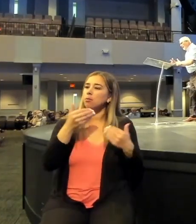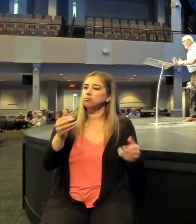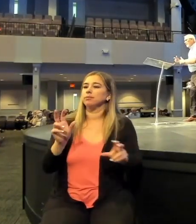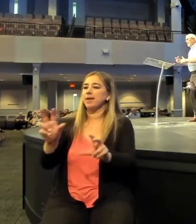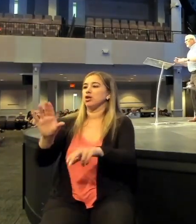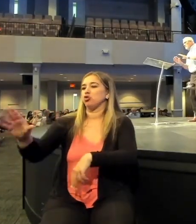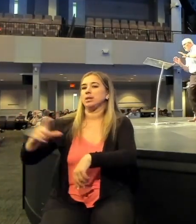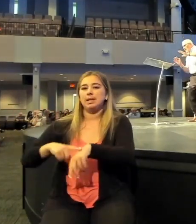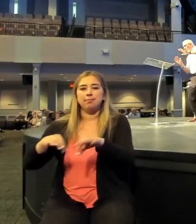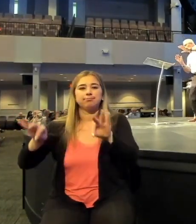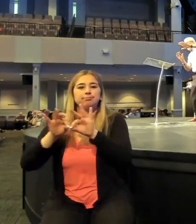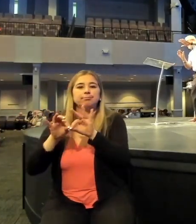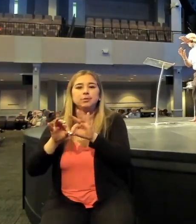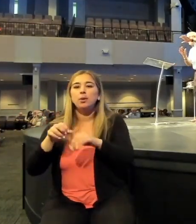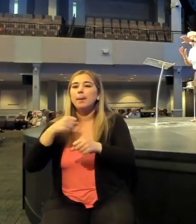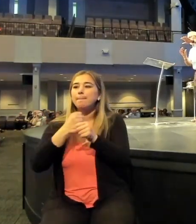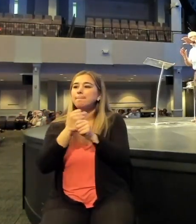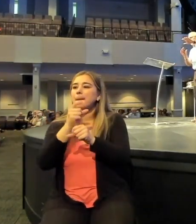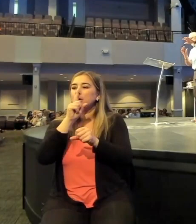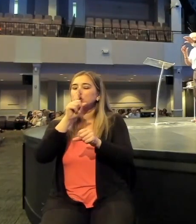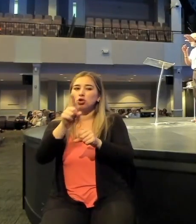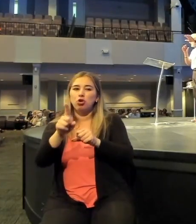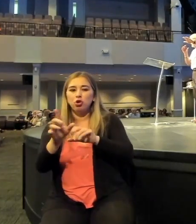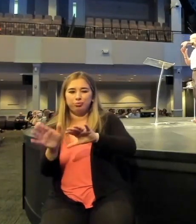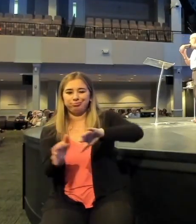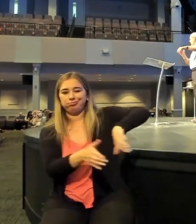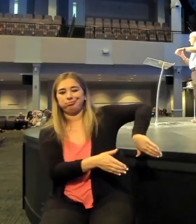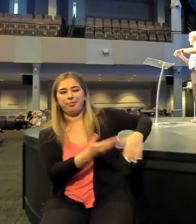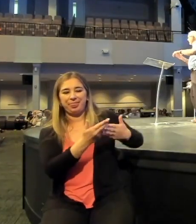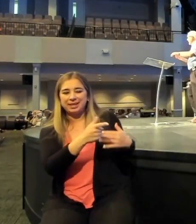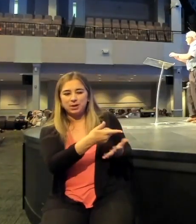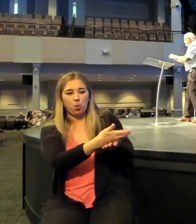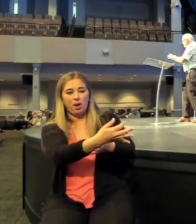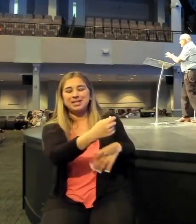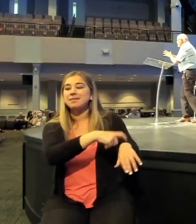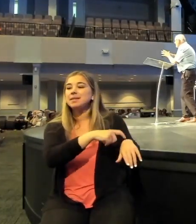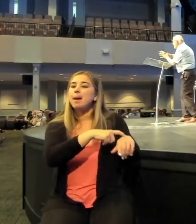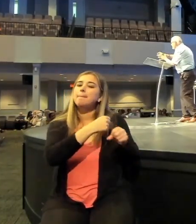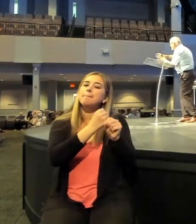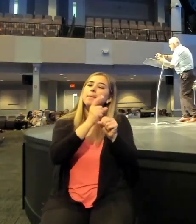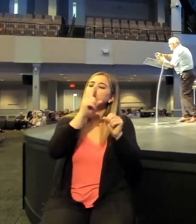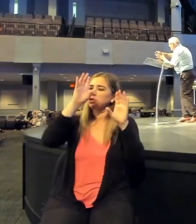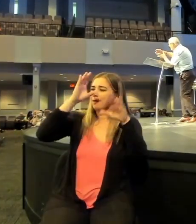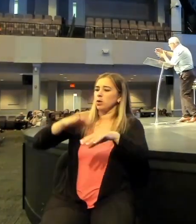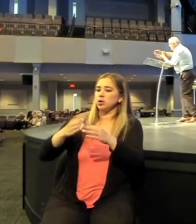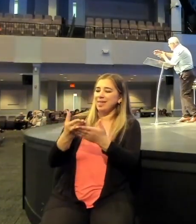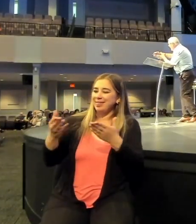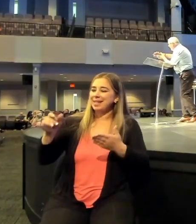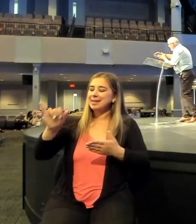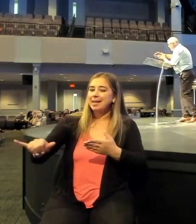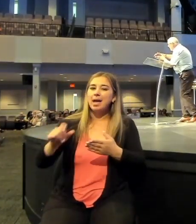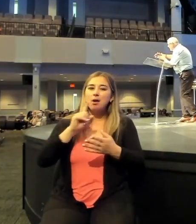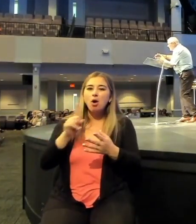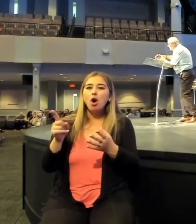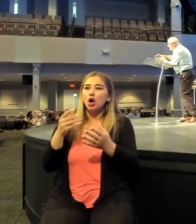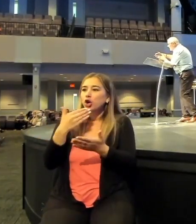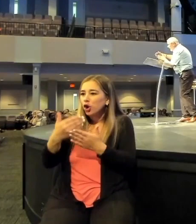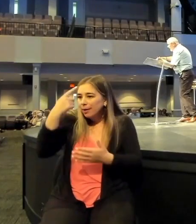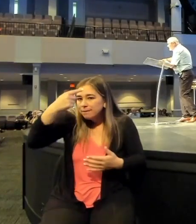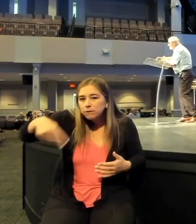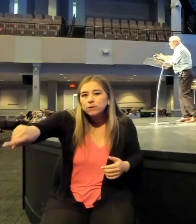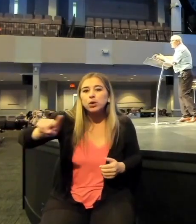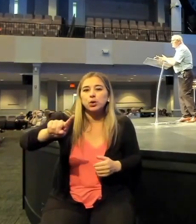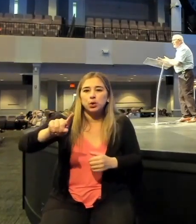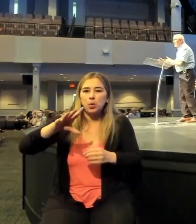investment of time. And you steer clear of those things that are waste of time for you. And you focus in on those things that are good for you